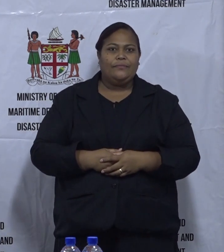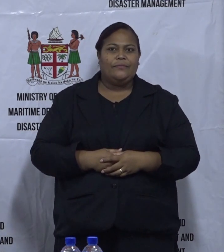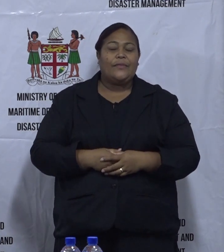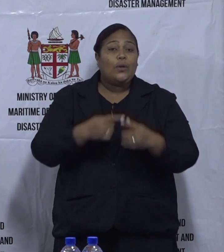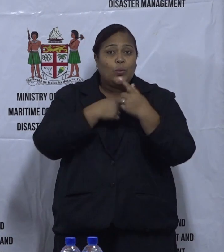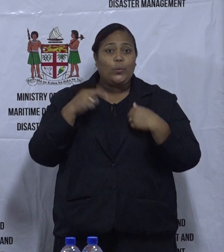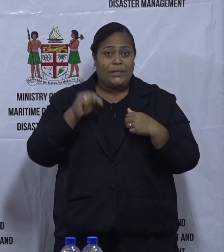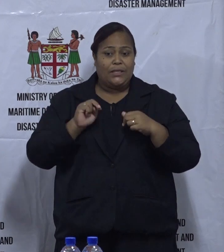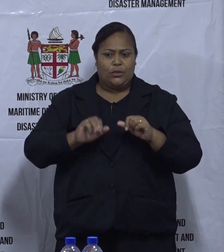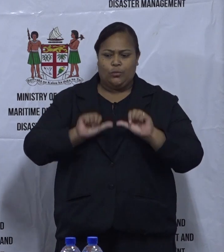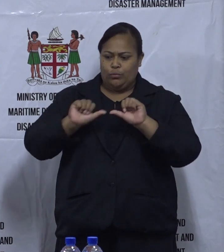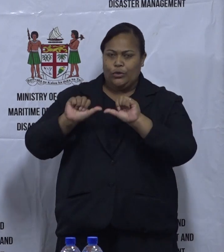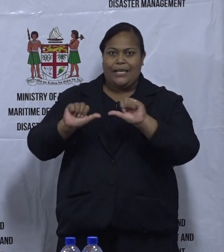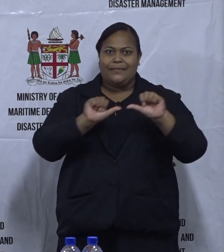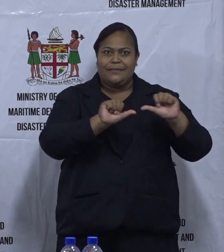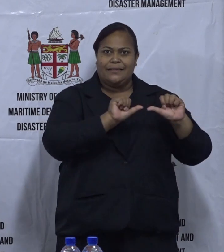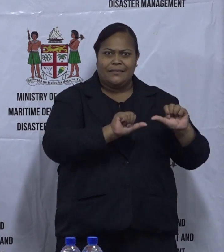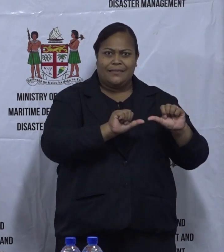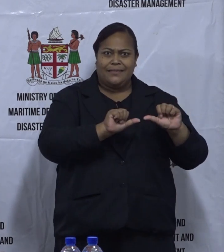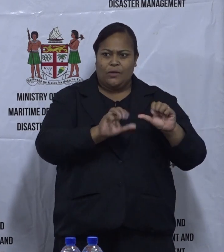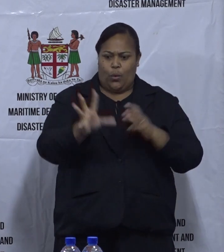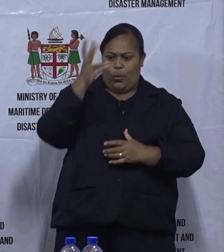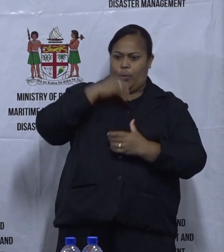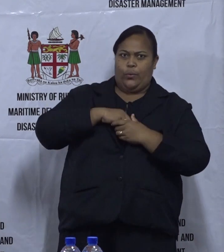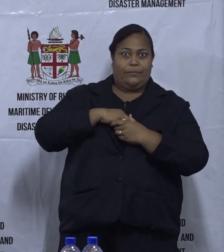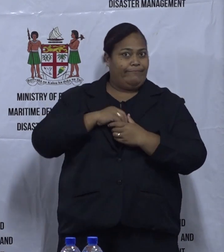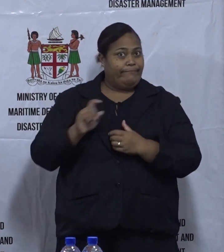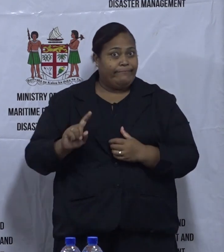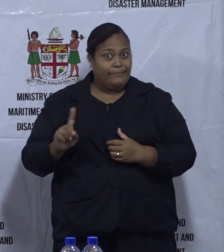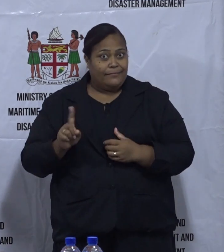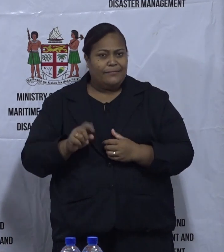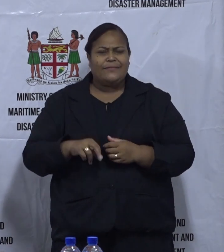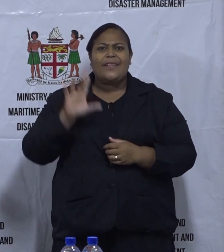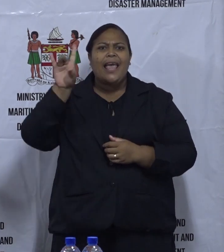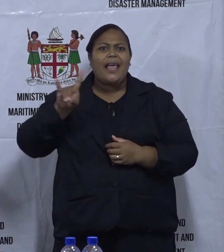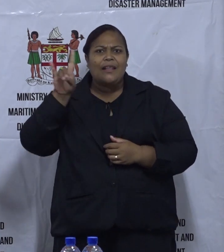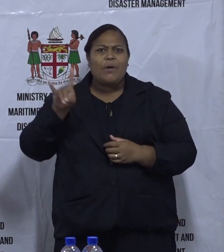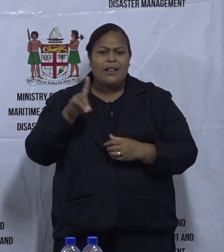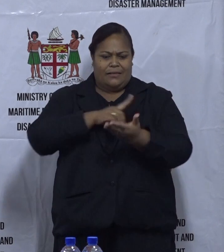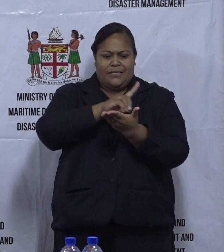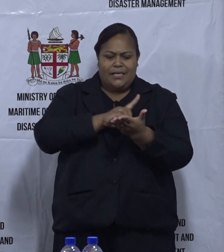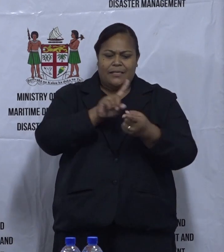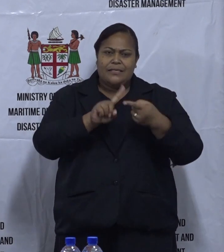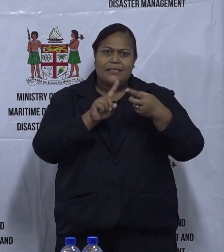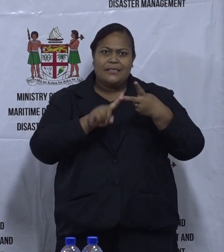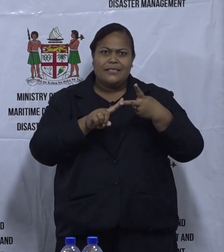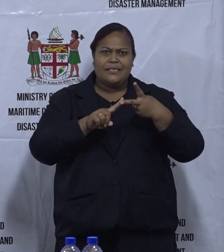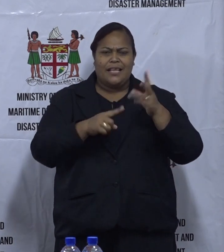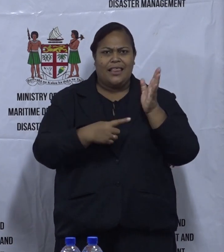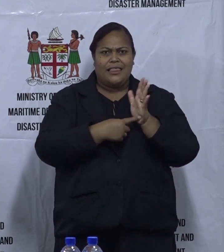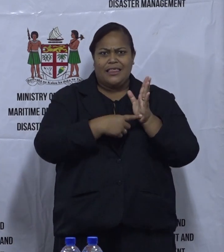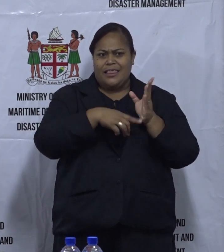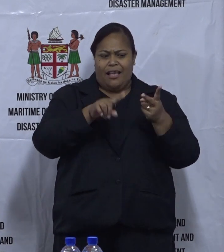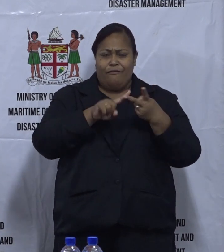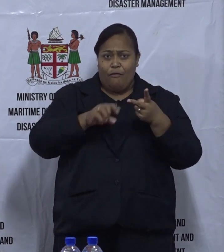outbreak of contagious diseases such as leptospirosis, typhoid, diarrhea, and dengue fever, or